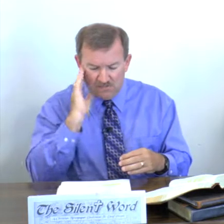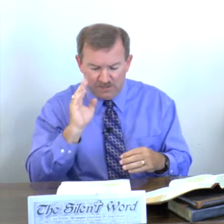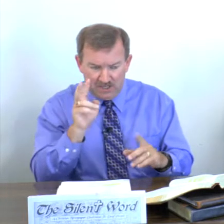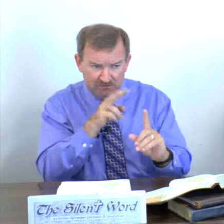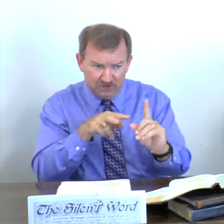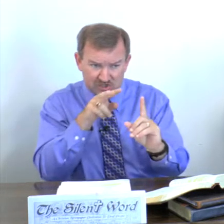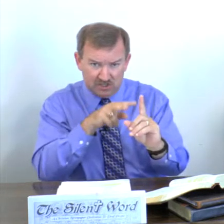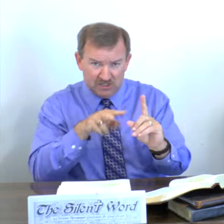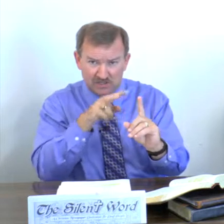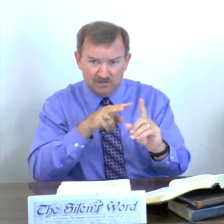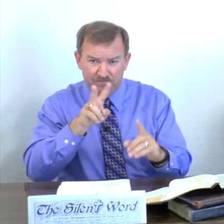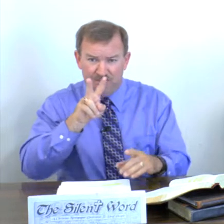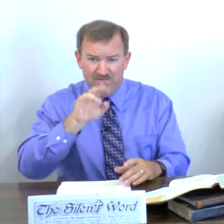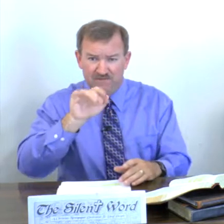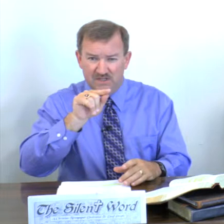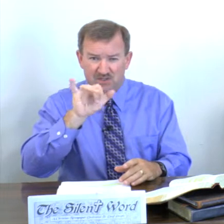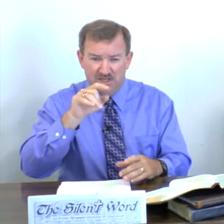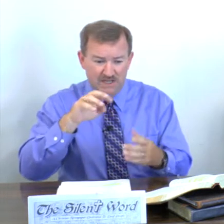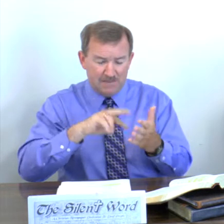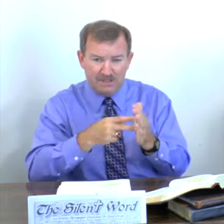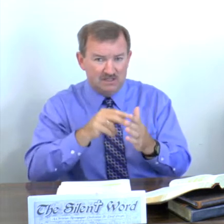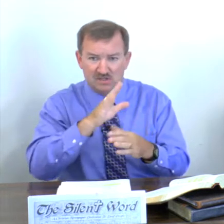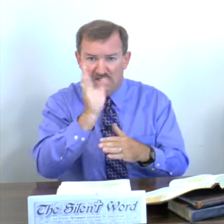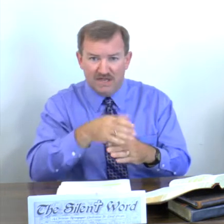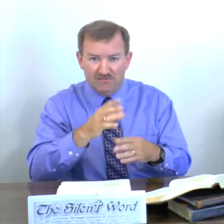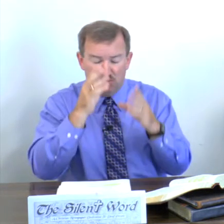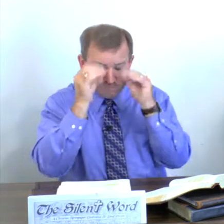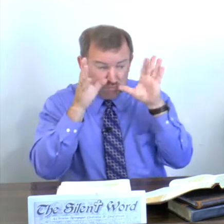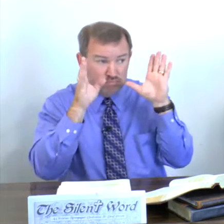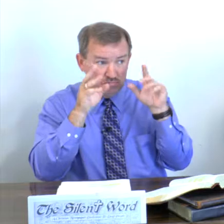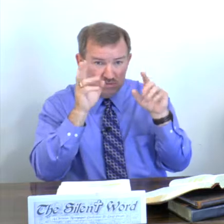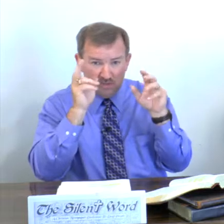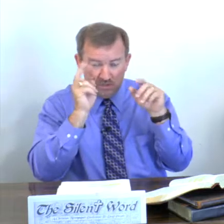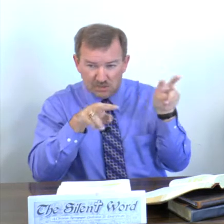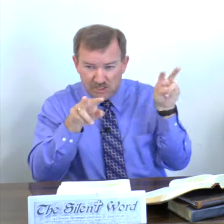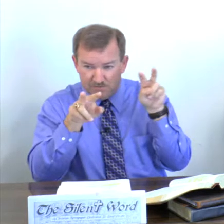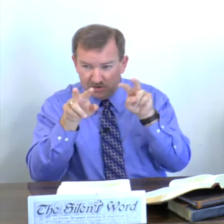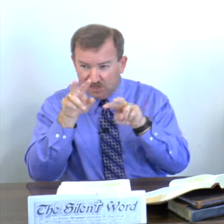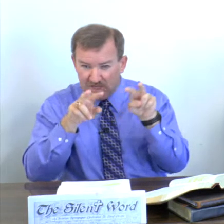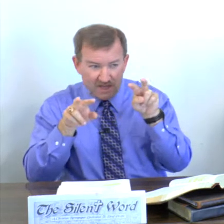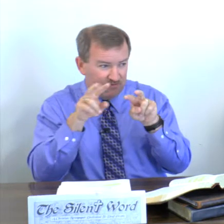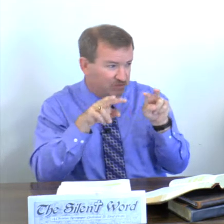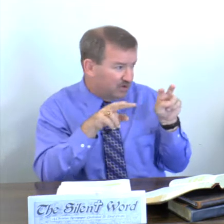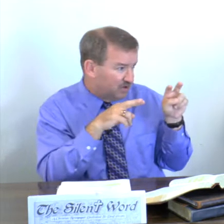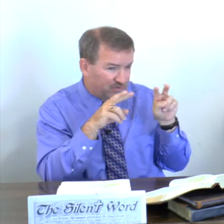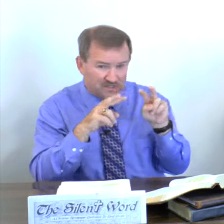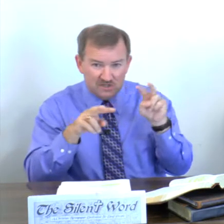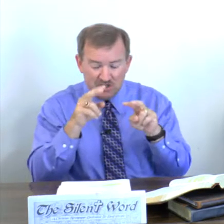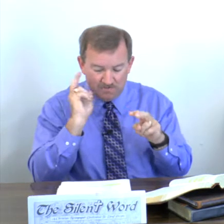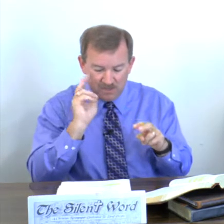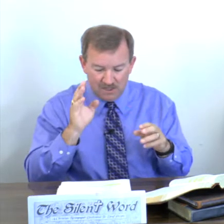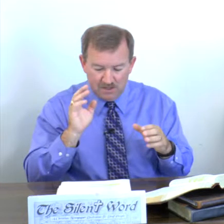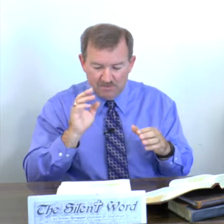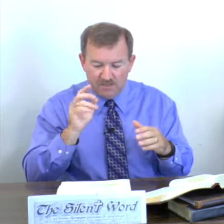Be vigilant. Vigilant. It means never... Keep looking everywhere, always looking.